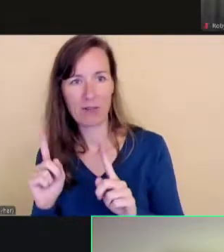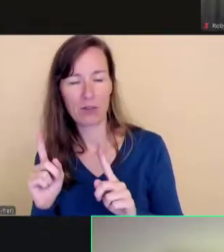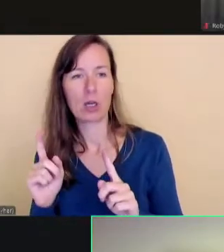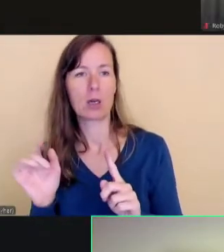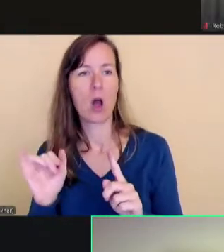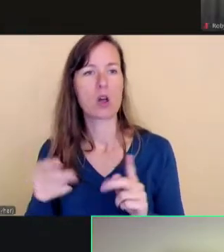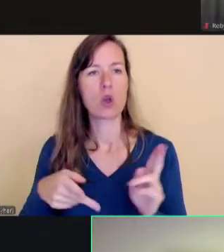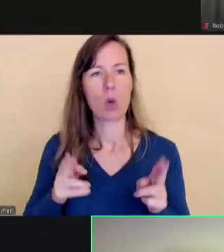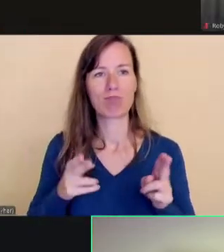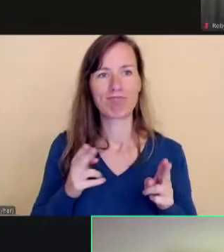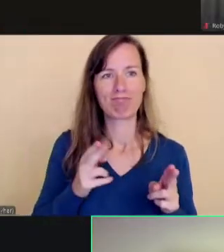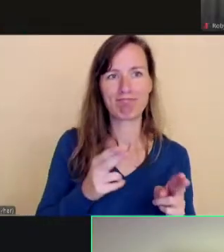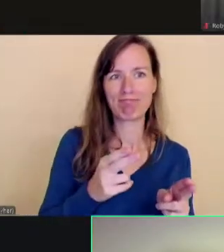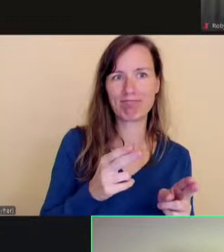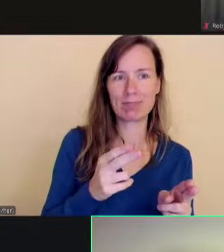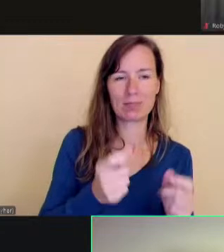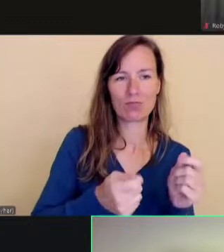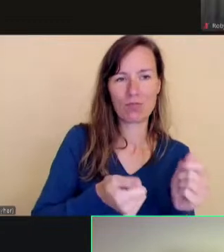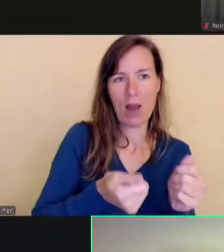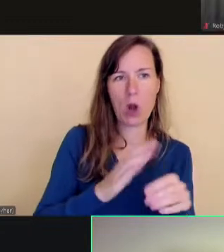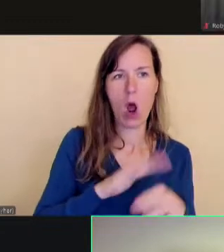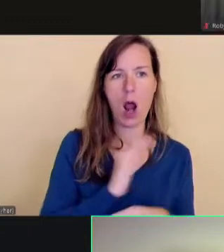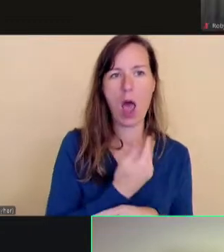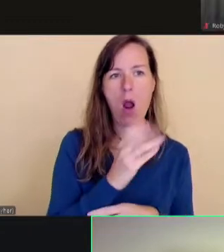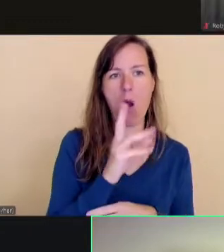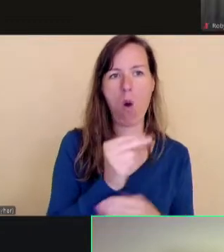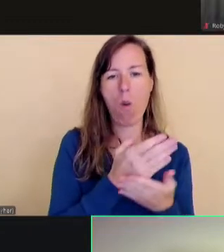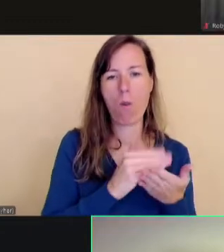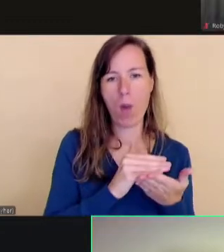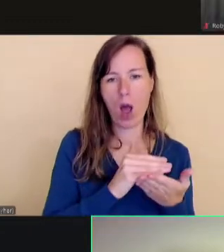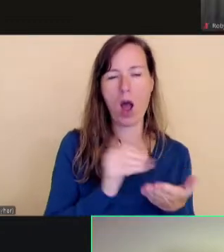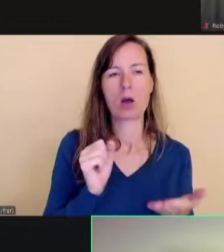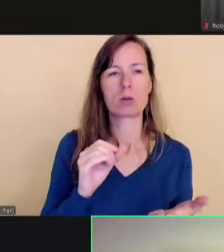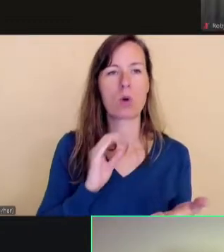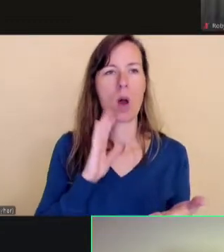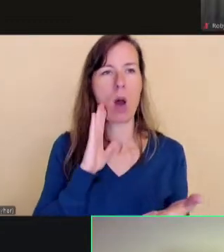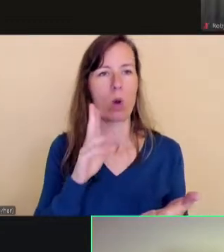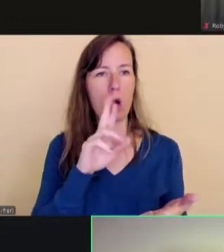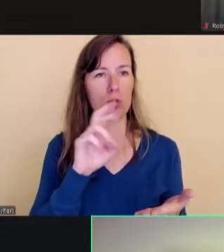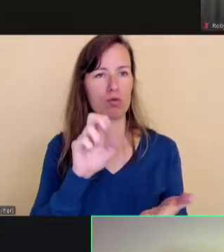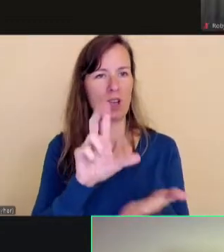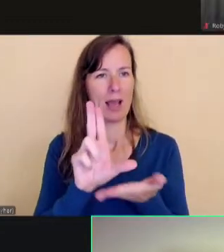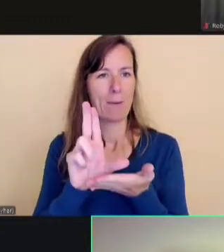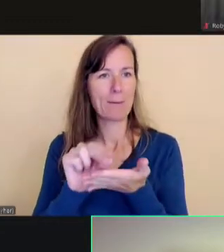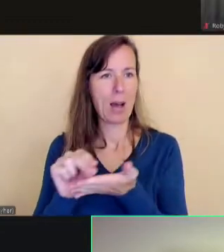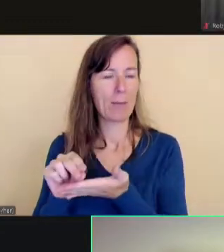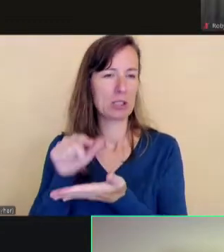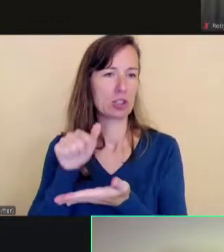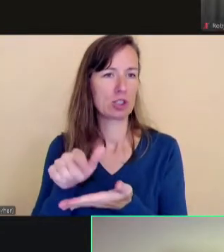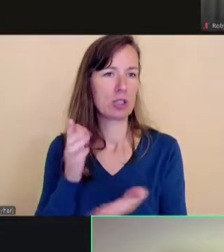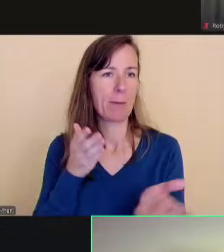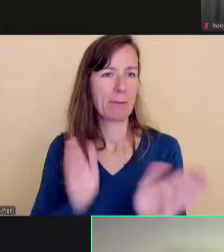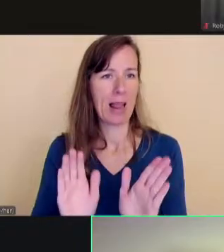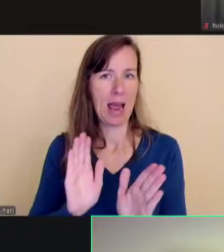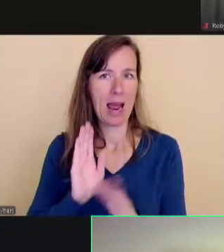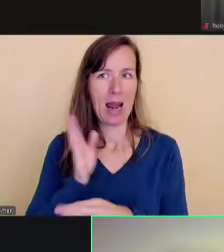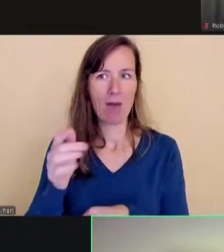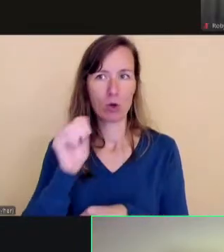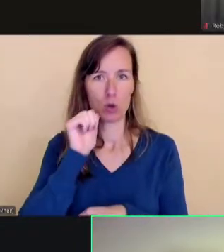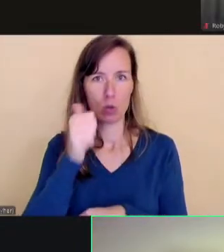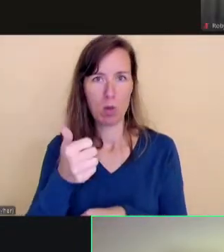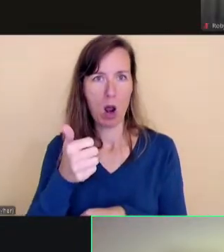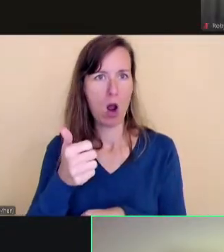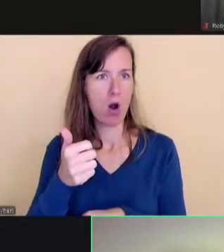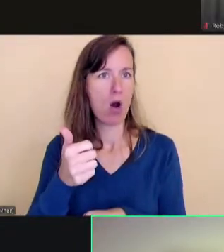part. And so I will republish the plan after tomorrow. So call it